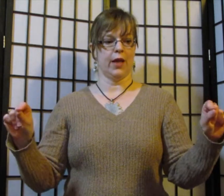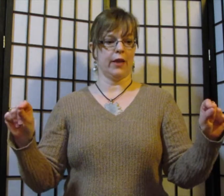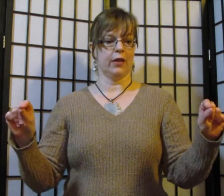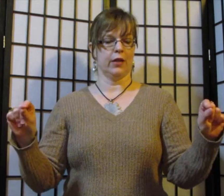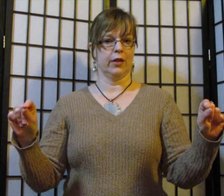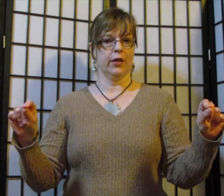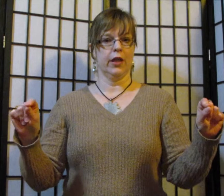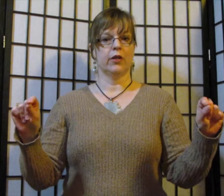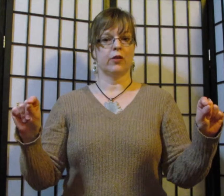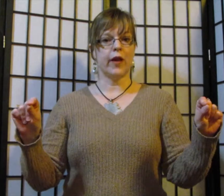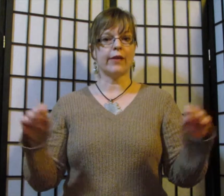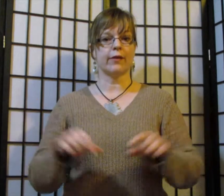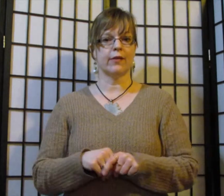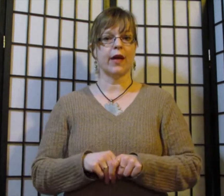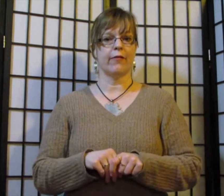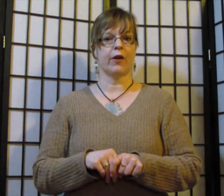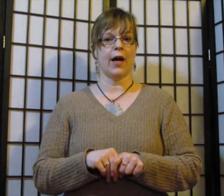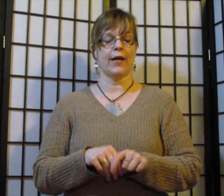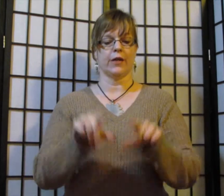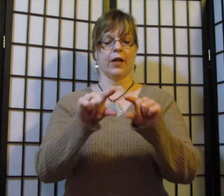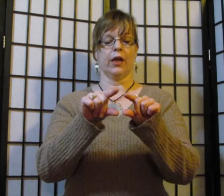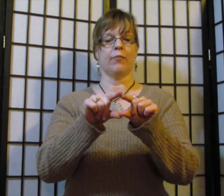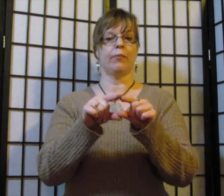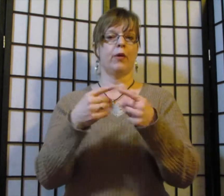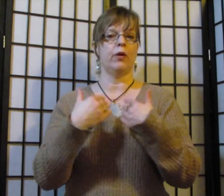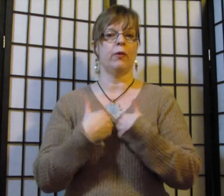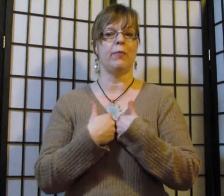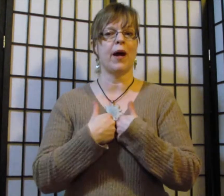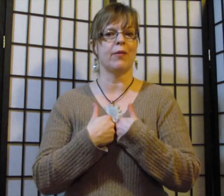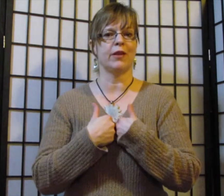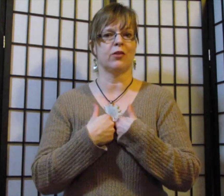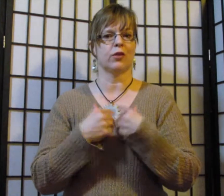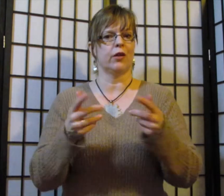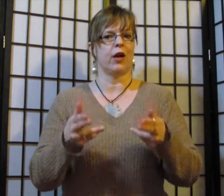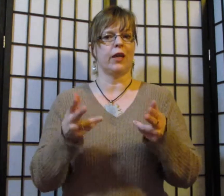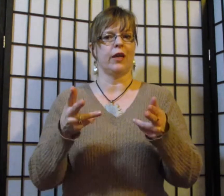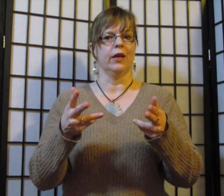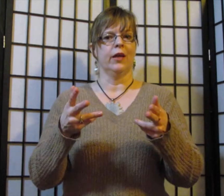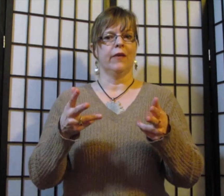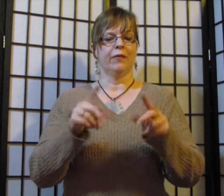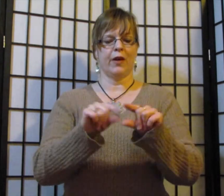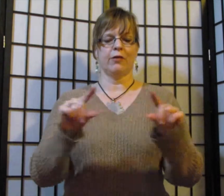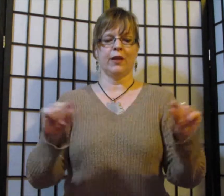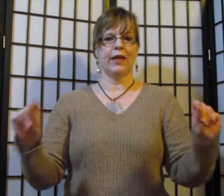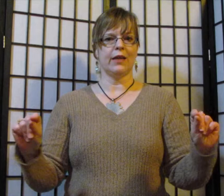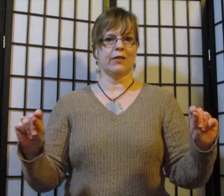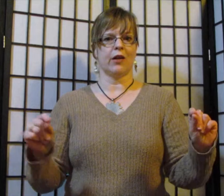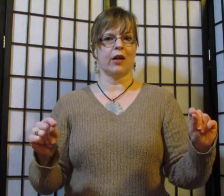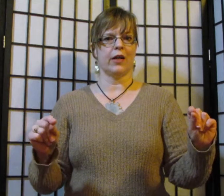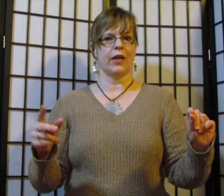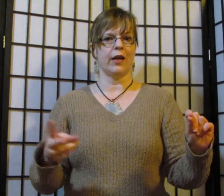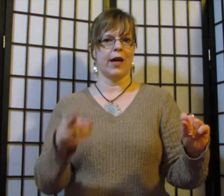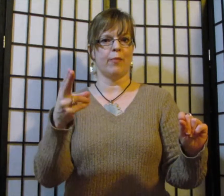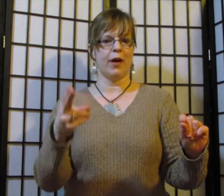another. So that's the sign for hot dog. But when we buy them in the store, those links are already cut